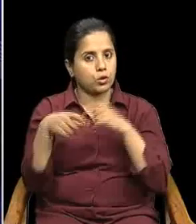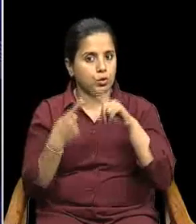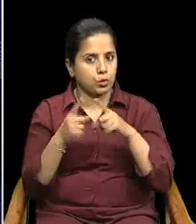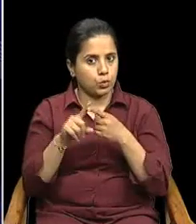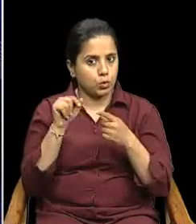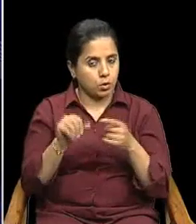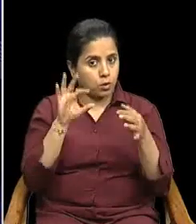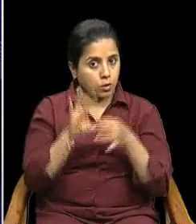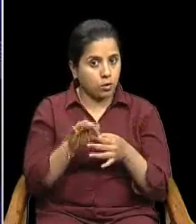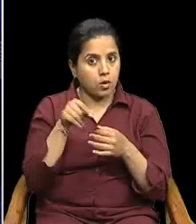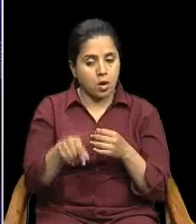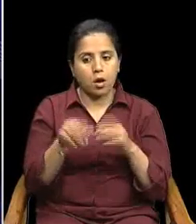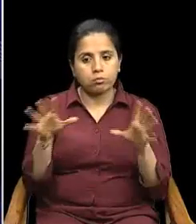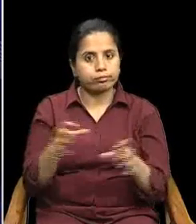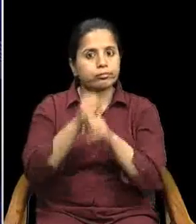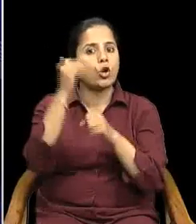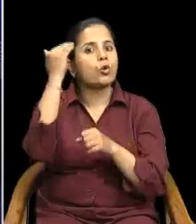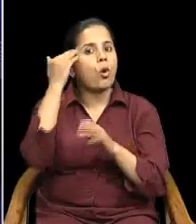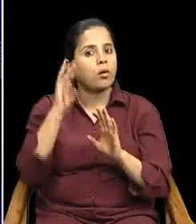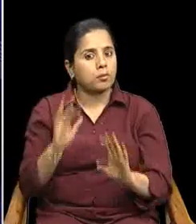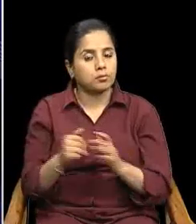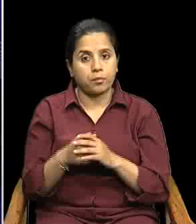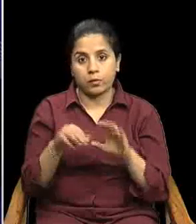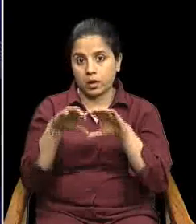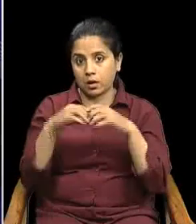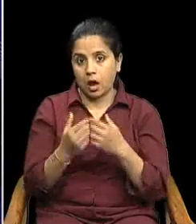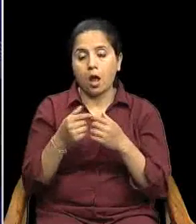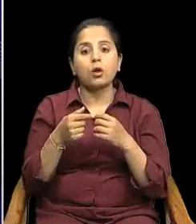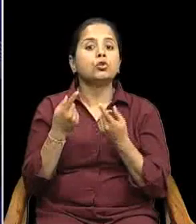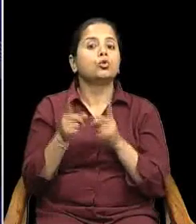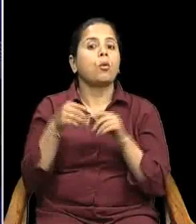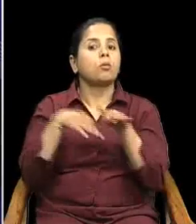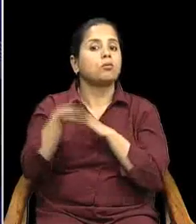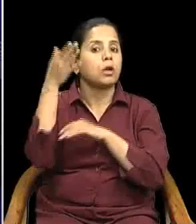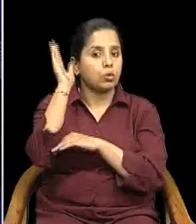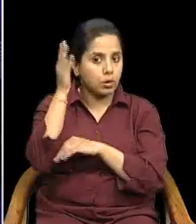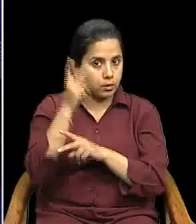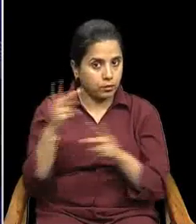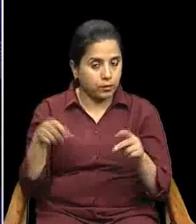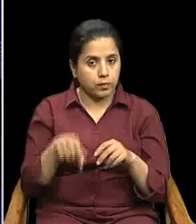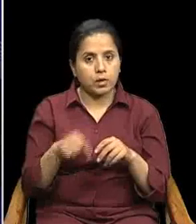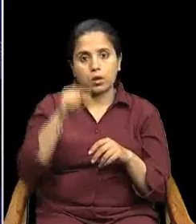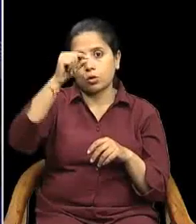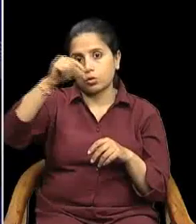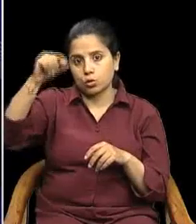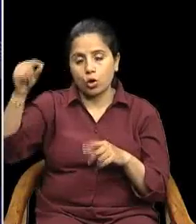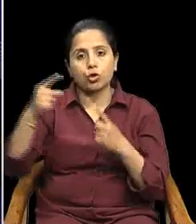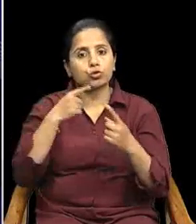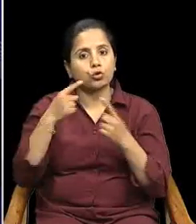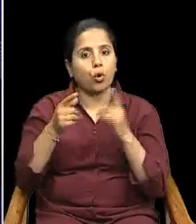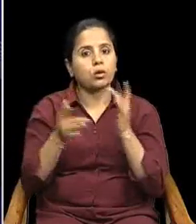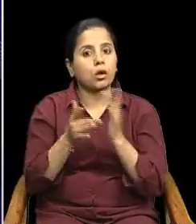is the comprehensive knowledge? The classroom lectures using a chalk and talk